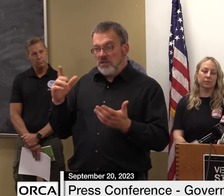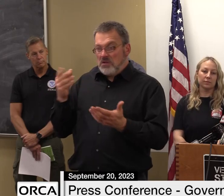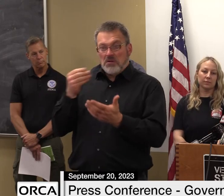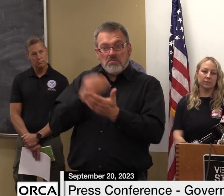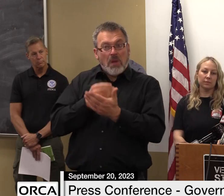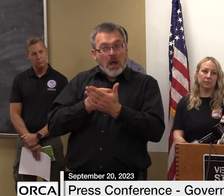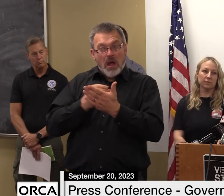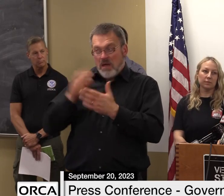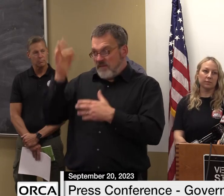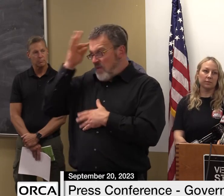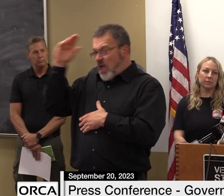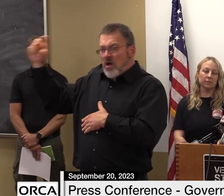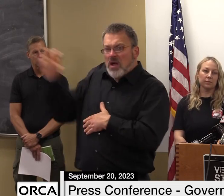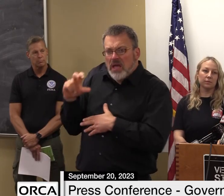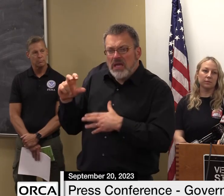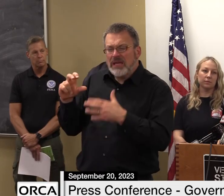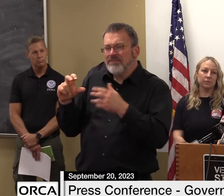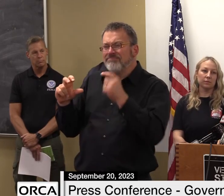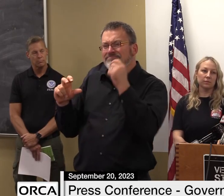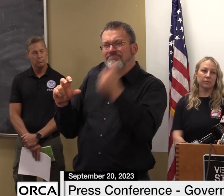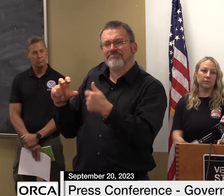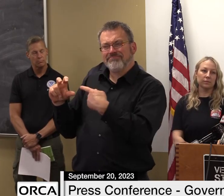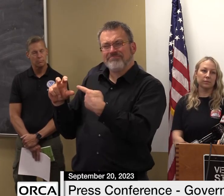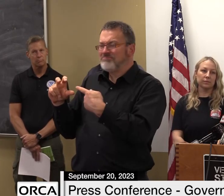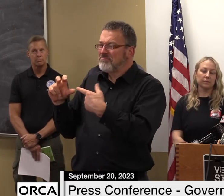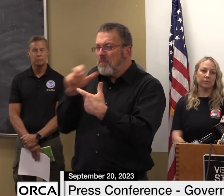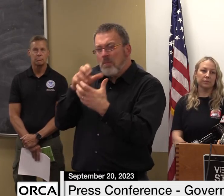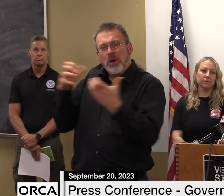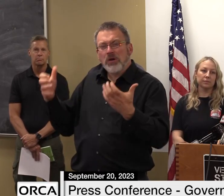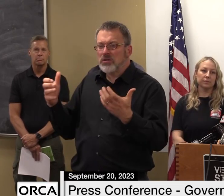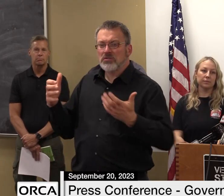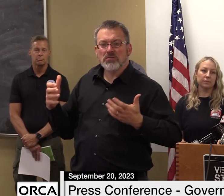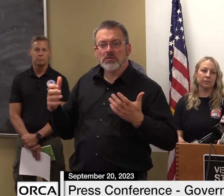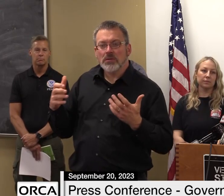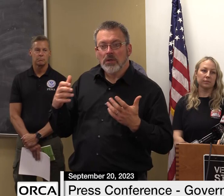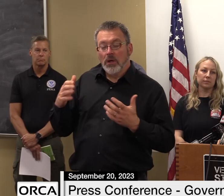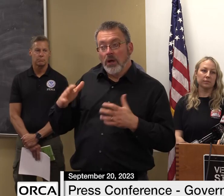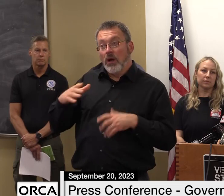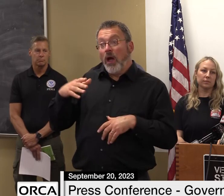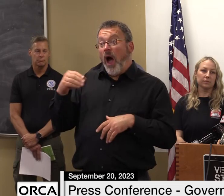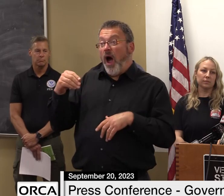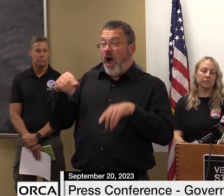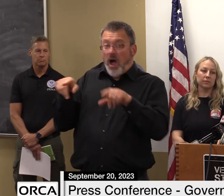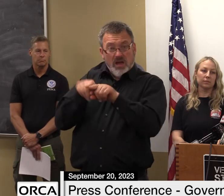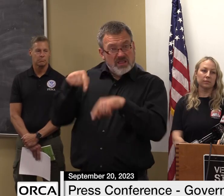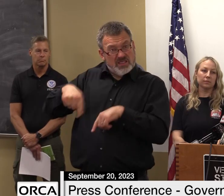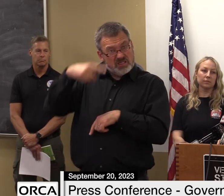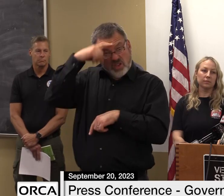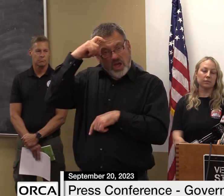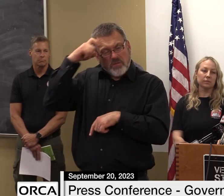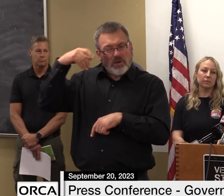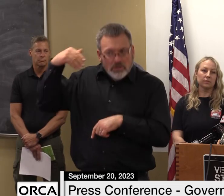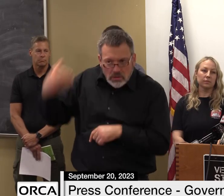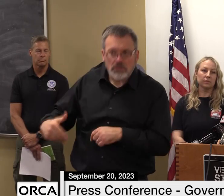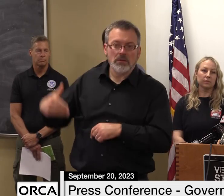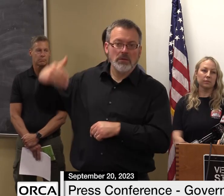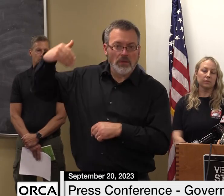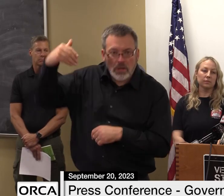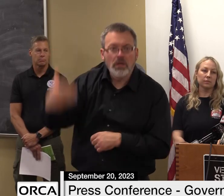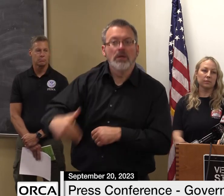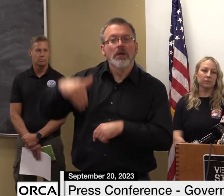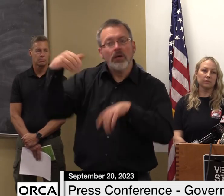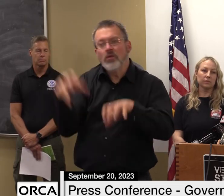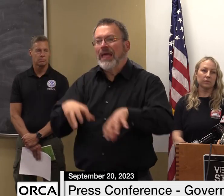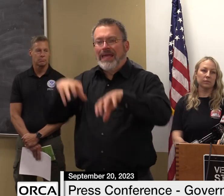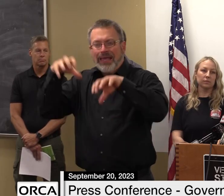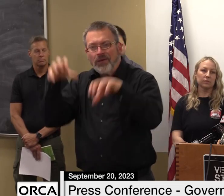businesses, and a summer when the rain never seemed to stop. The BGAP funds that our state government provided were, for some